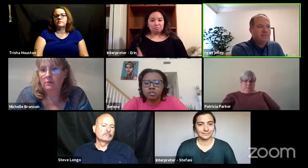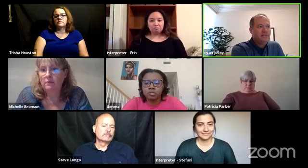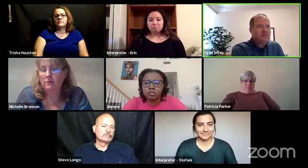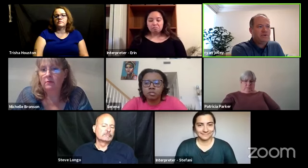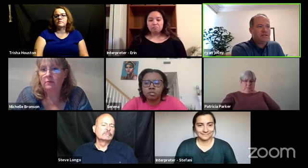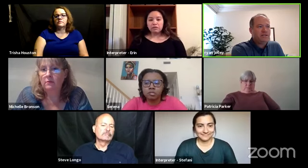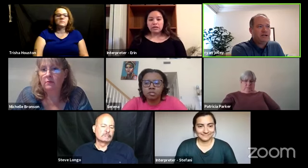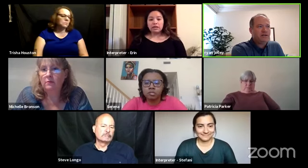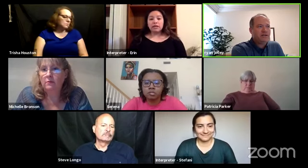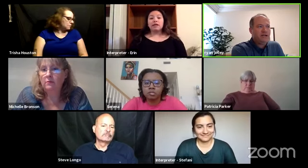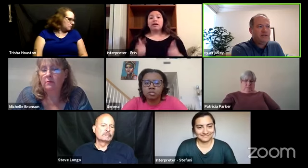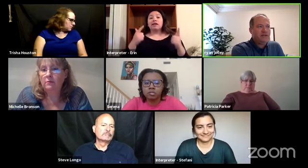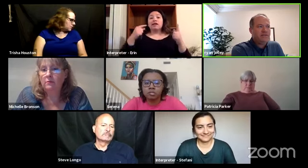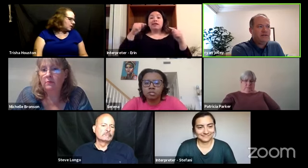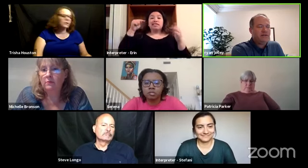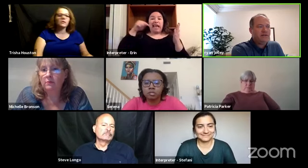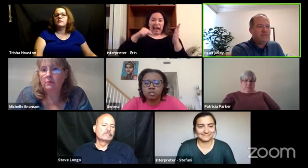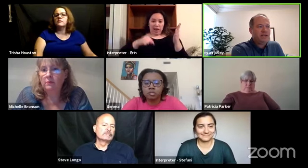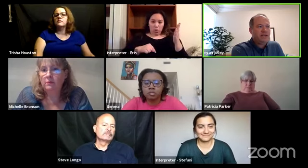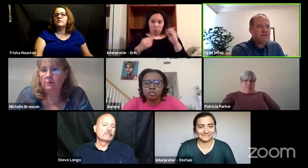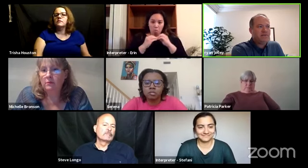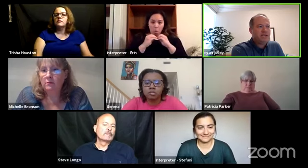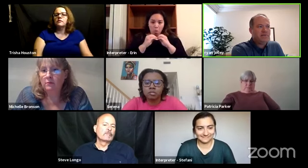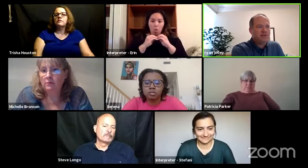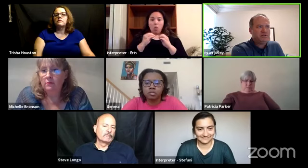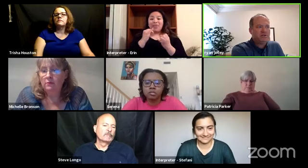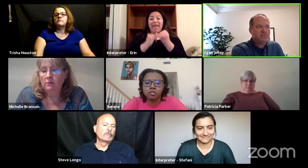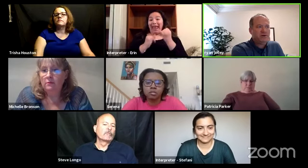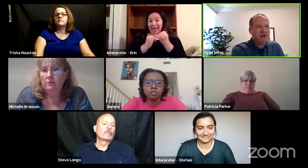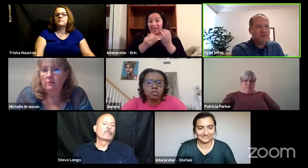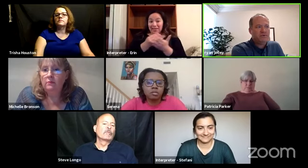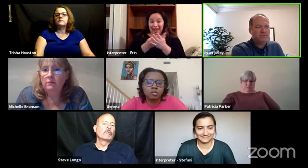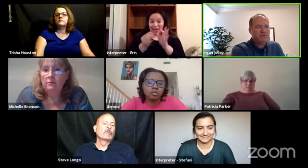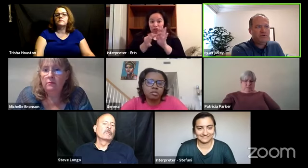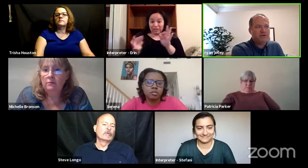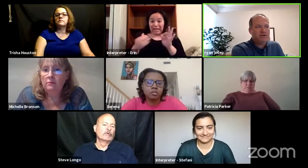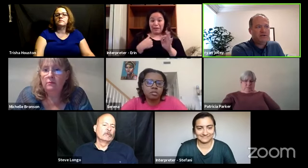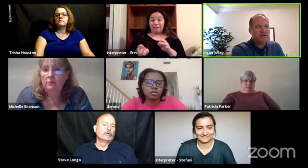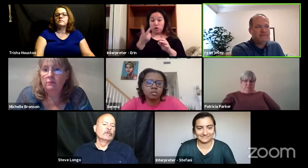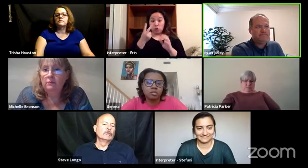Then scrolling down at the end of the financial statements are 2 more audit reports.